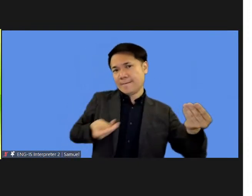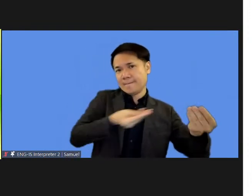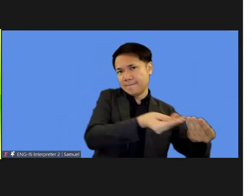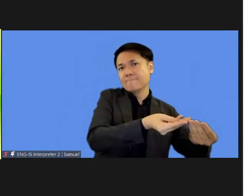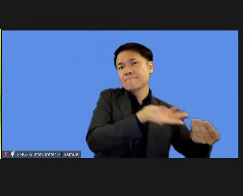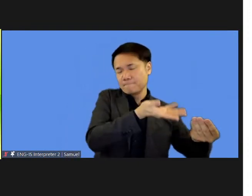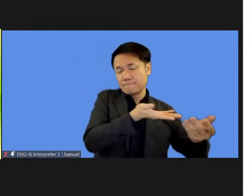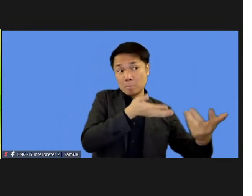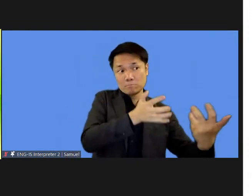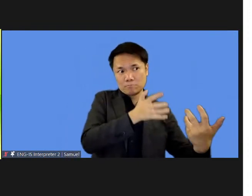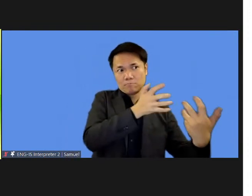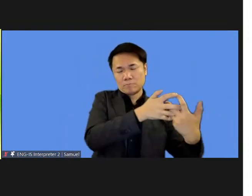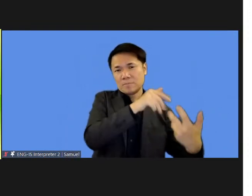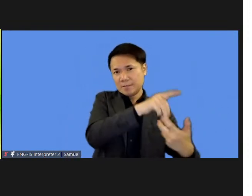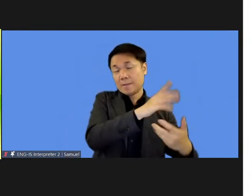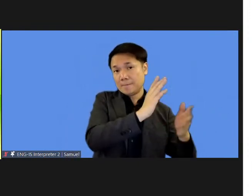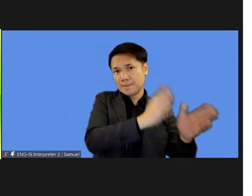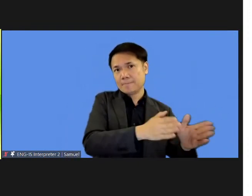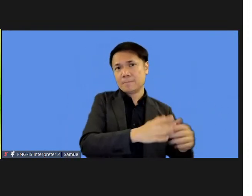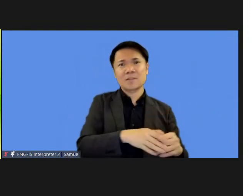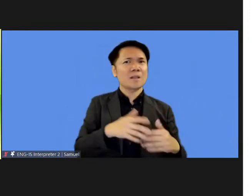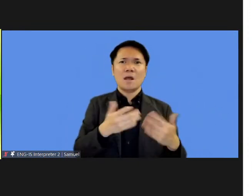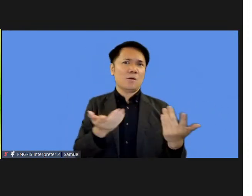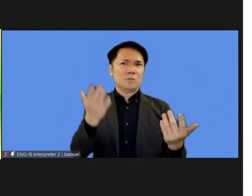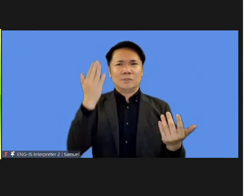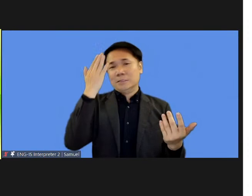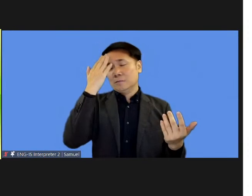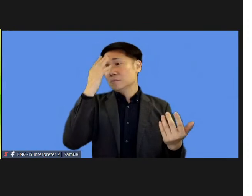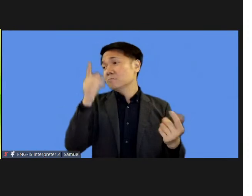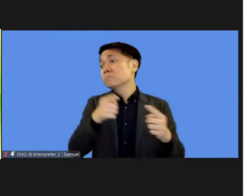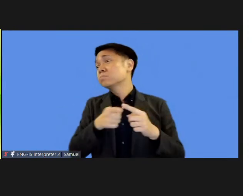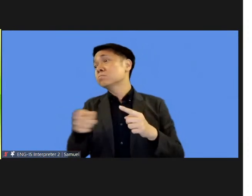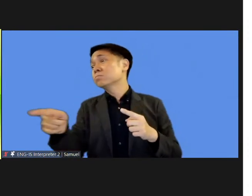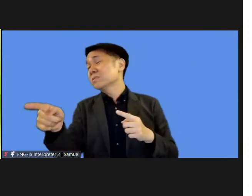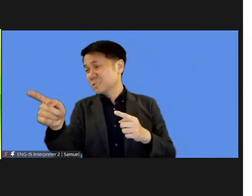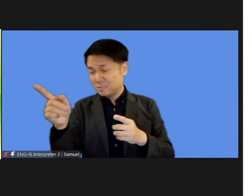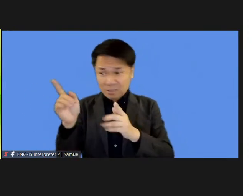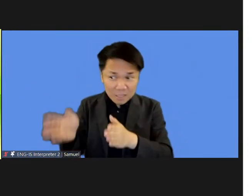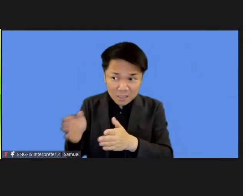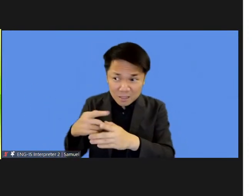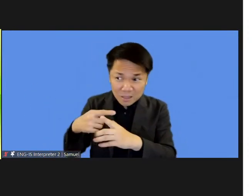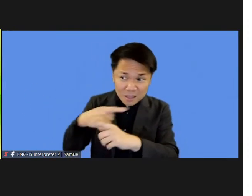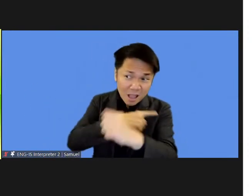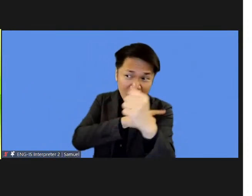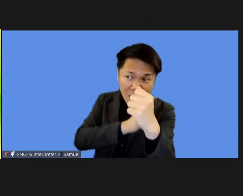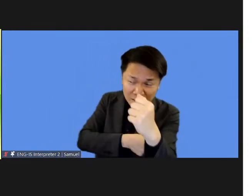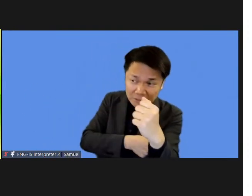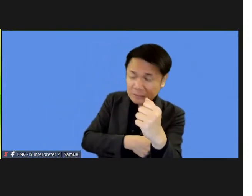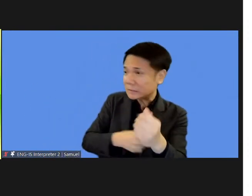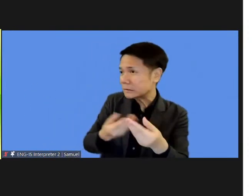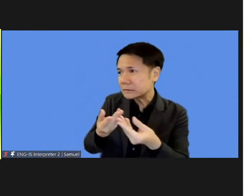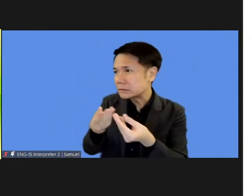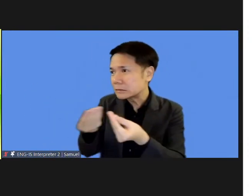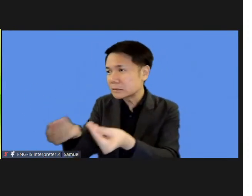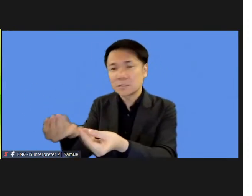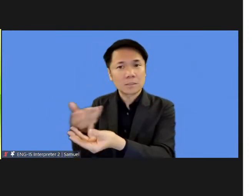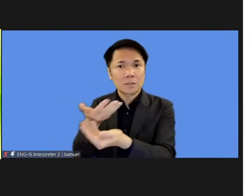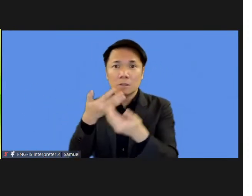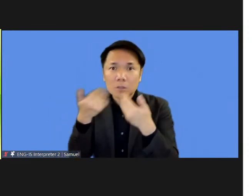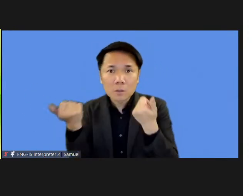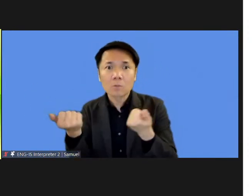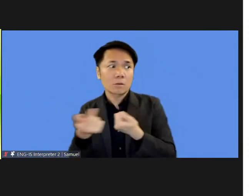moment, that is not happening, but it is a strong case that these power pools hold a very